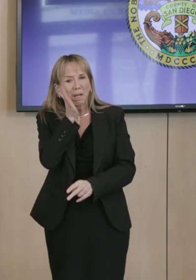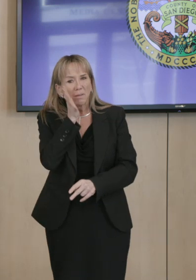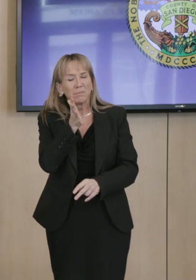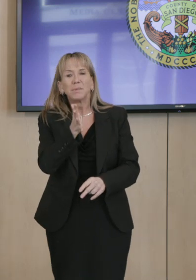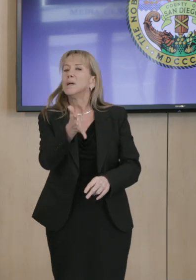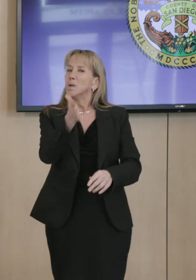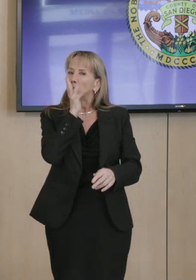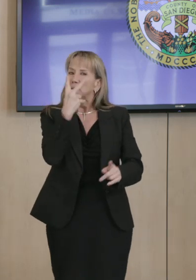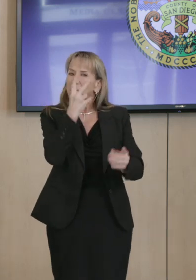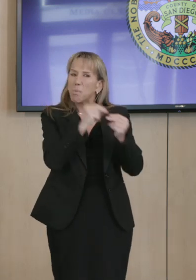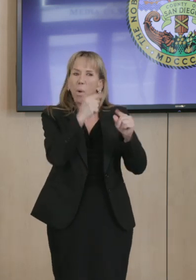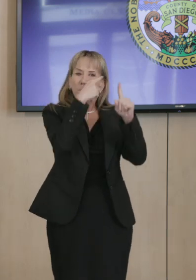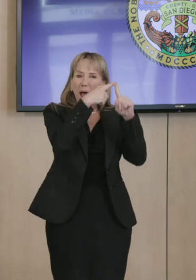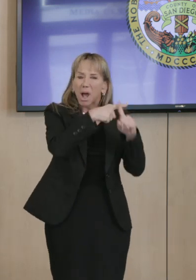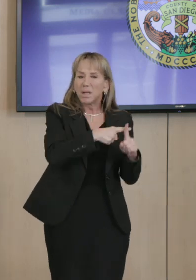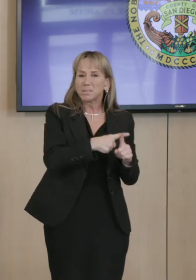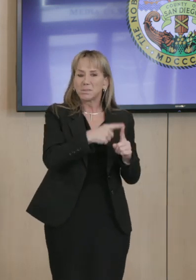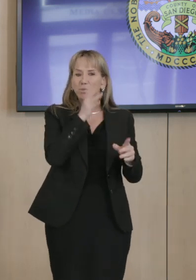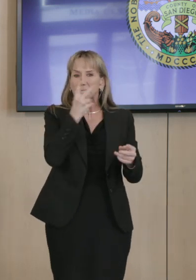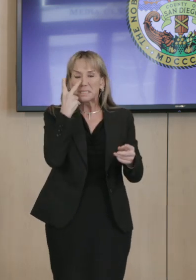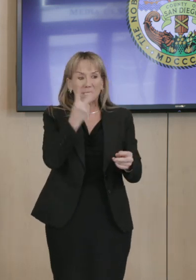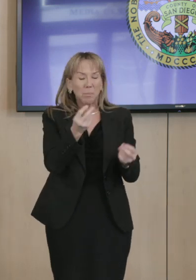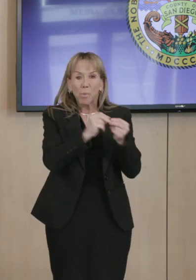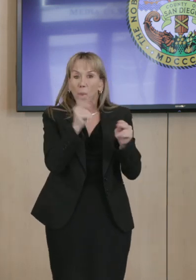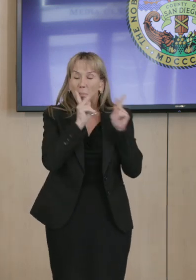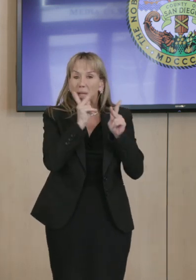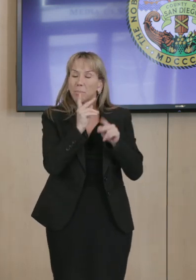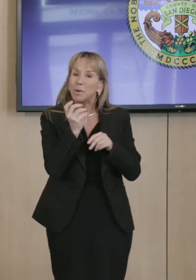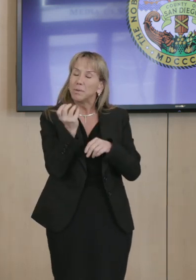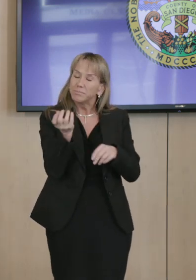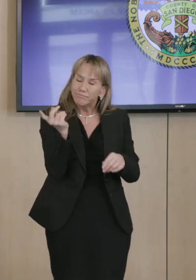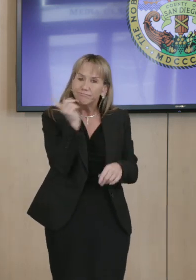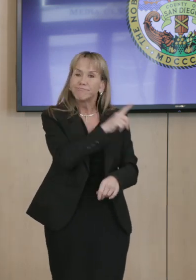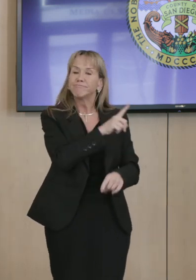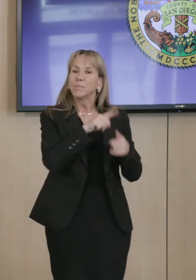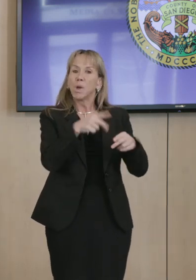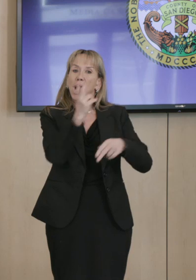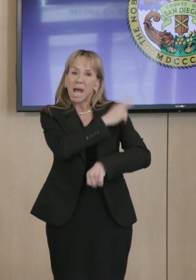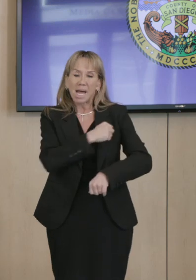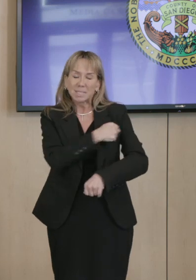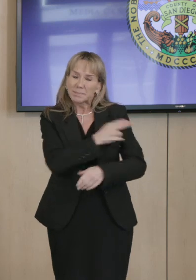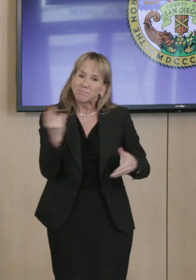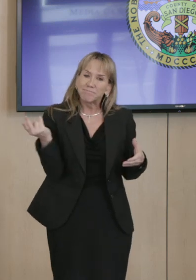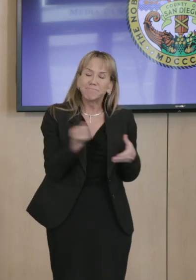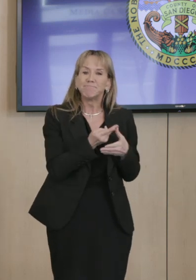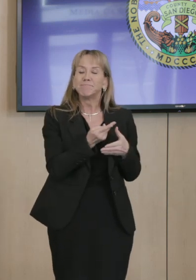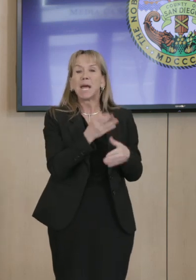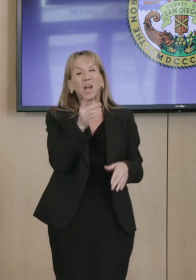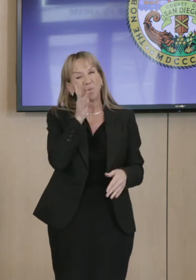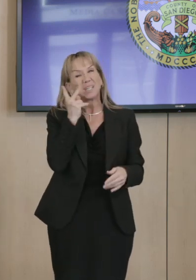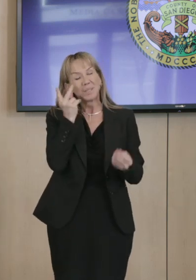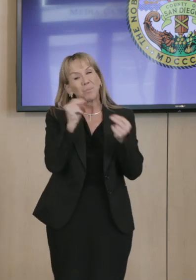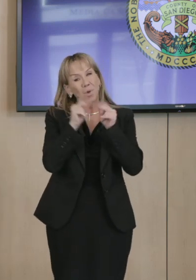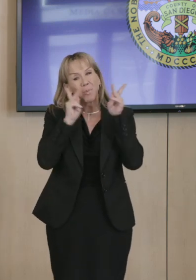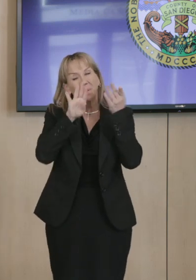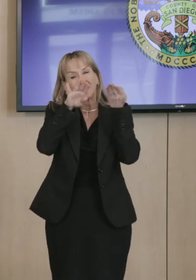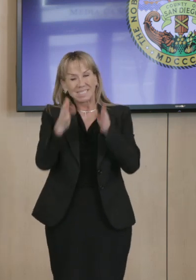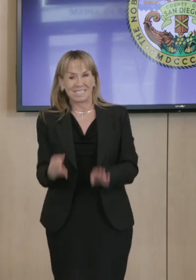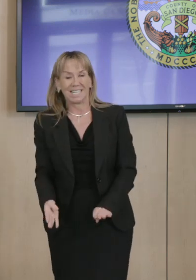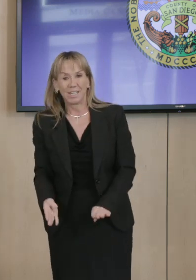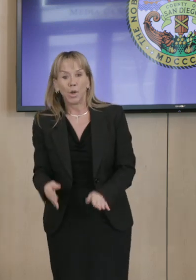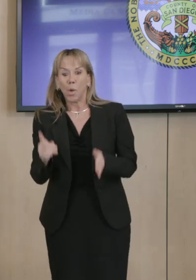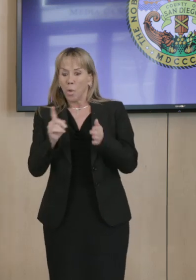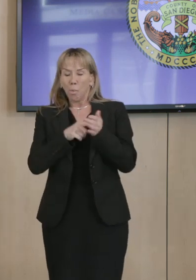see more hospitalizations, and tragically we will see more deaths. The actions that we're taking will help mitigate